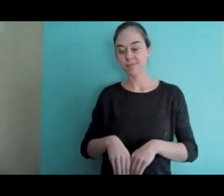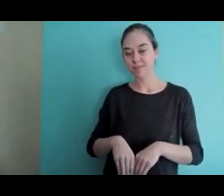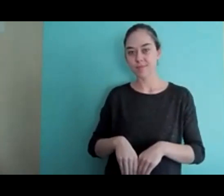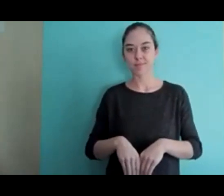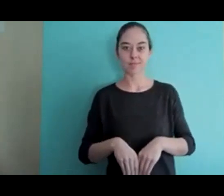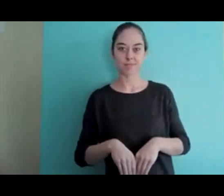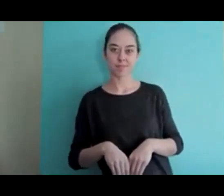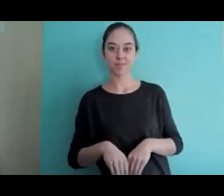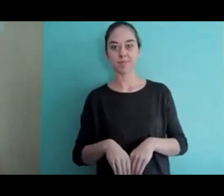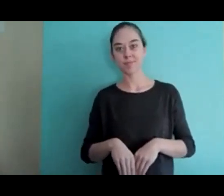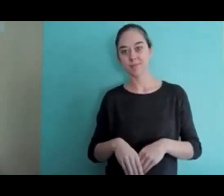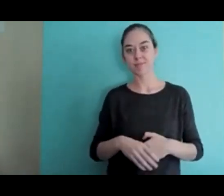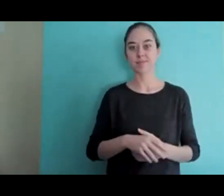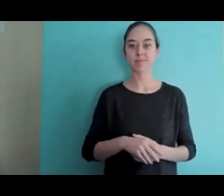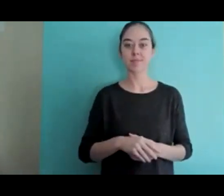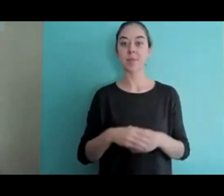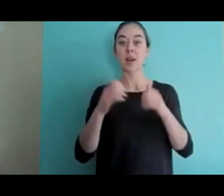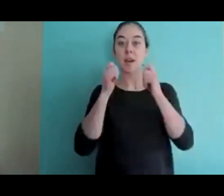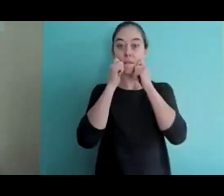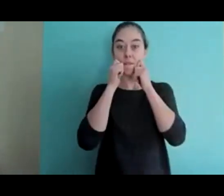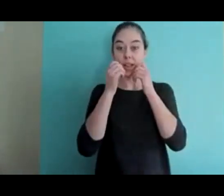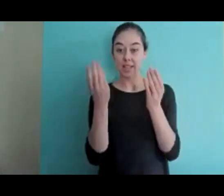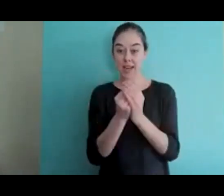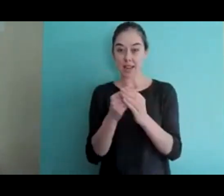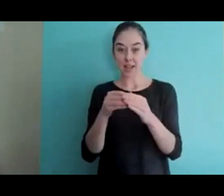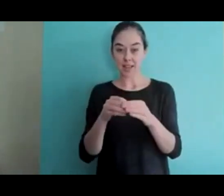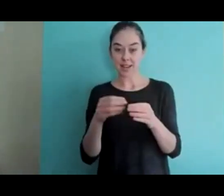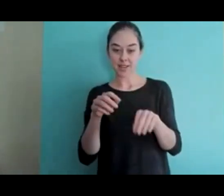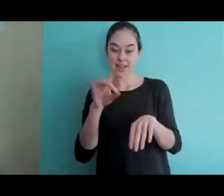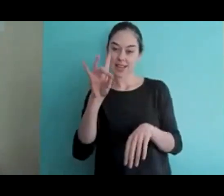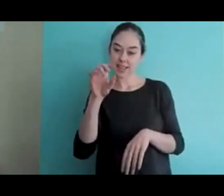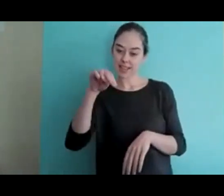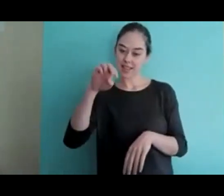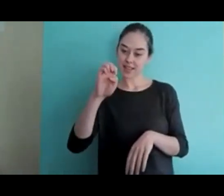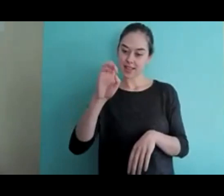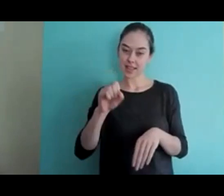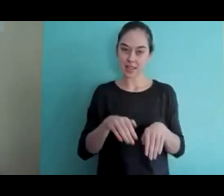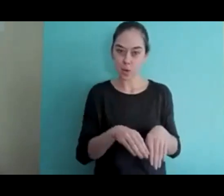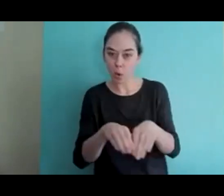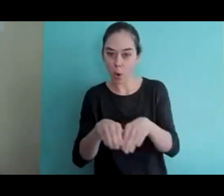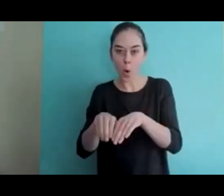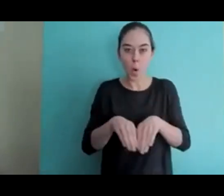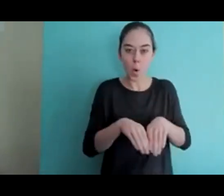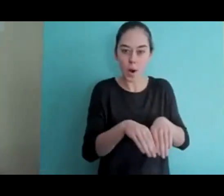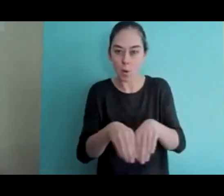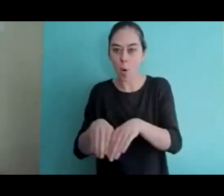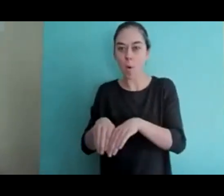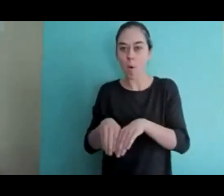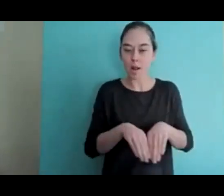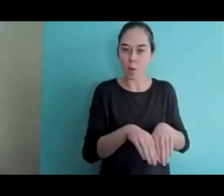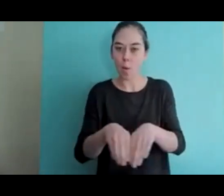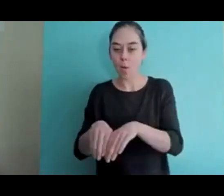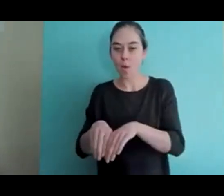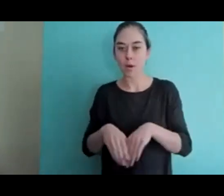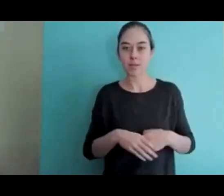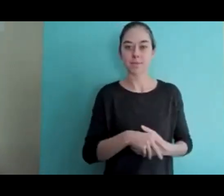side. Okay, feet together, roll your knees, roll the knees. Let's go, roll it all around,